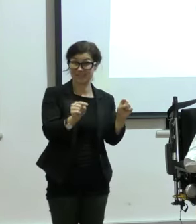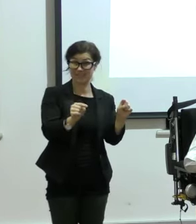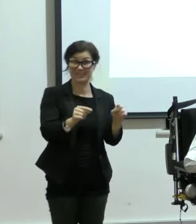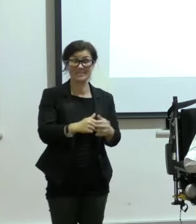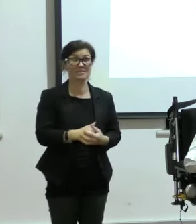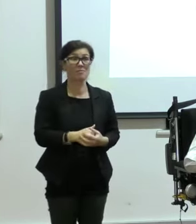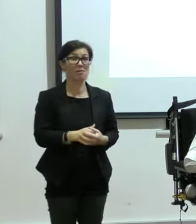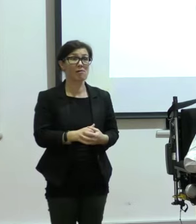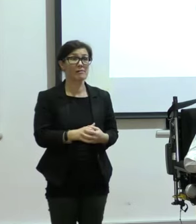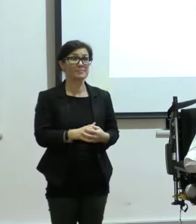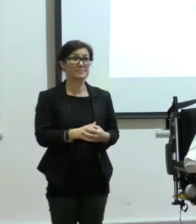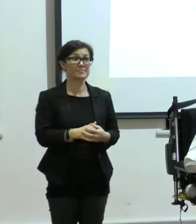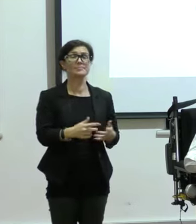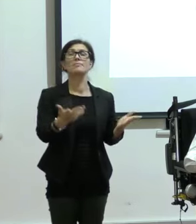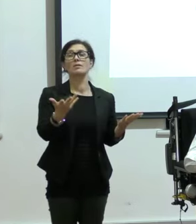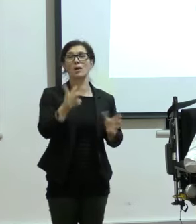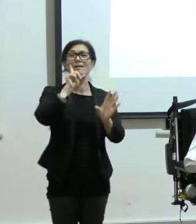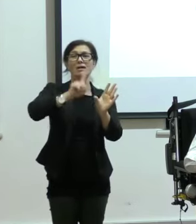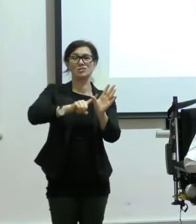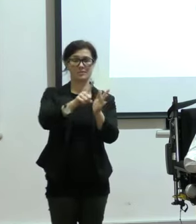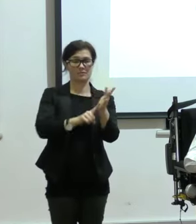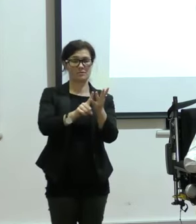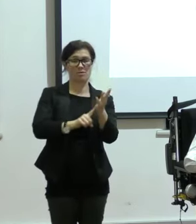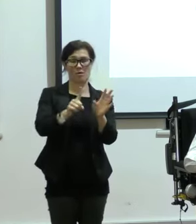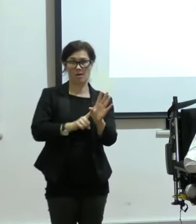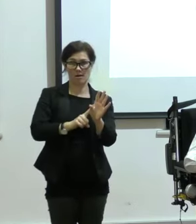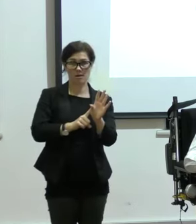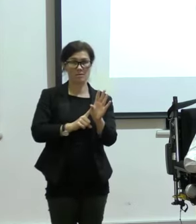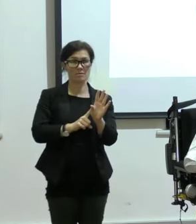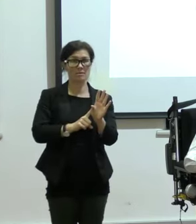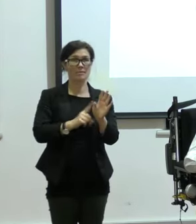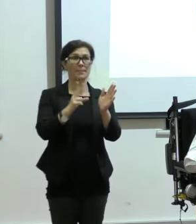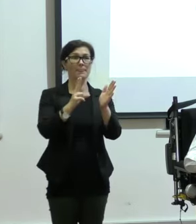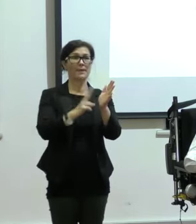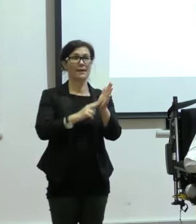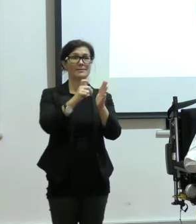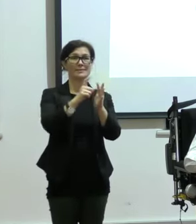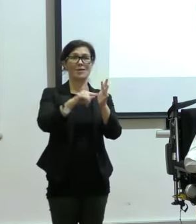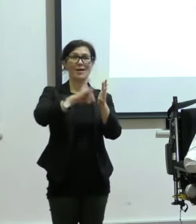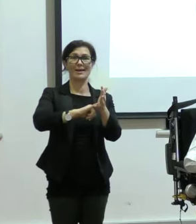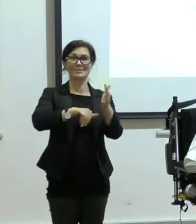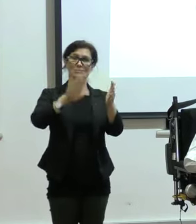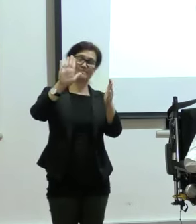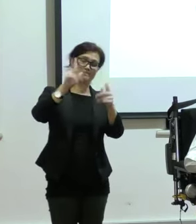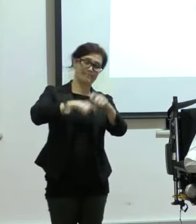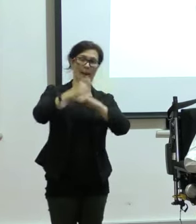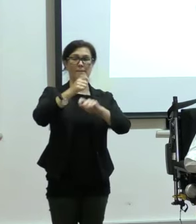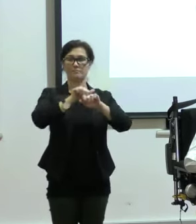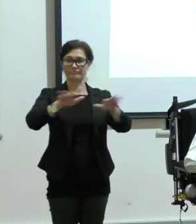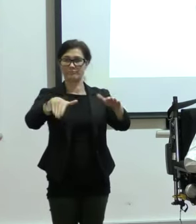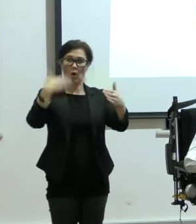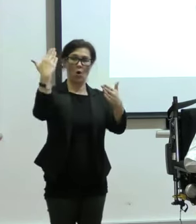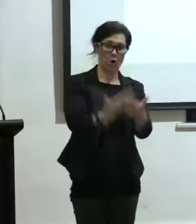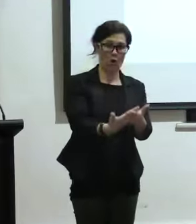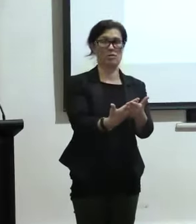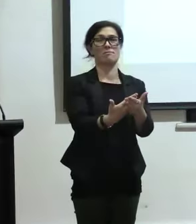last year in July, the NDIS was switched on, if you will, in my area. So